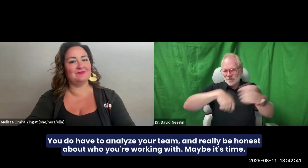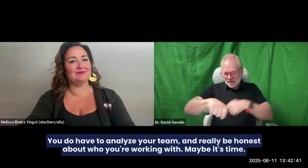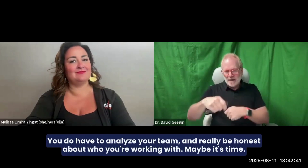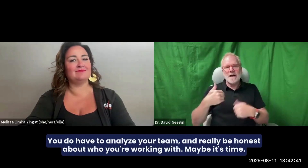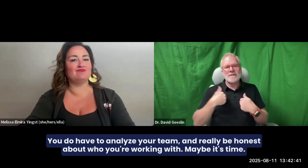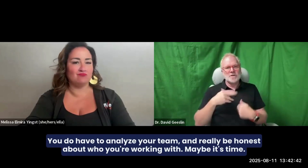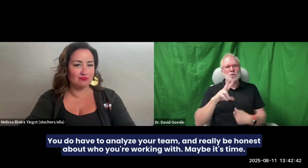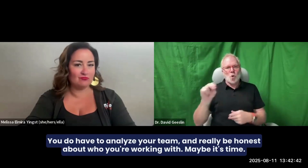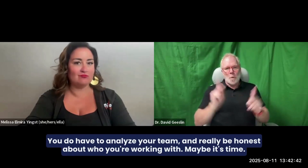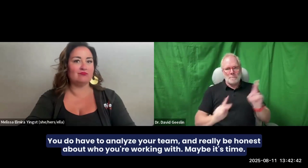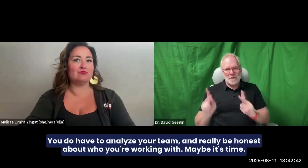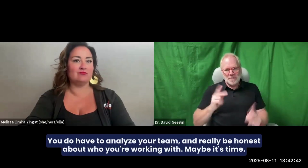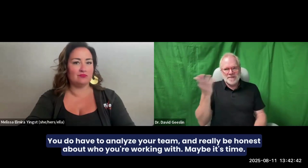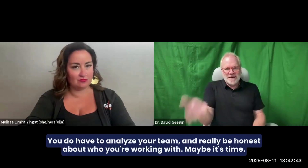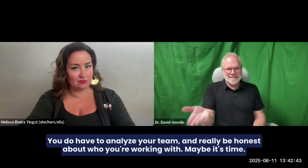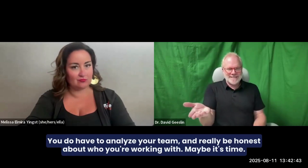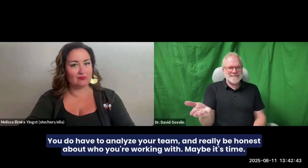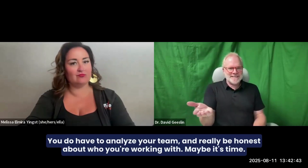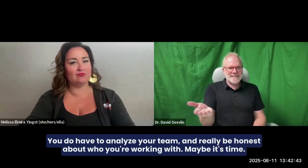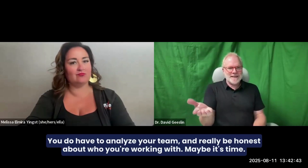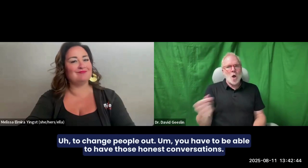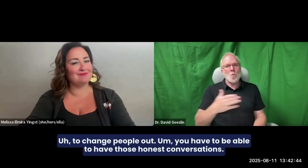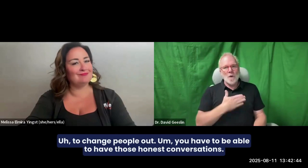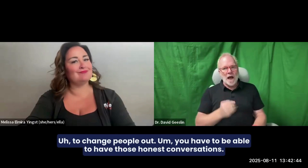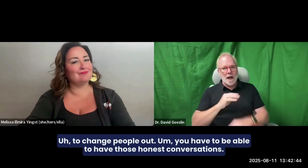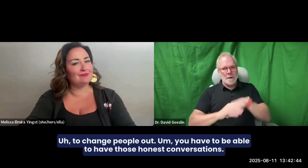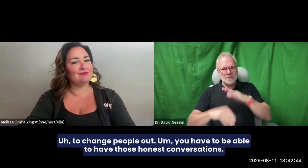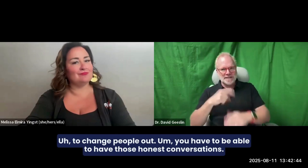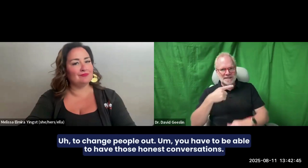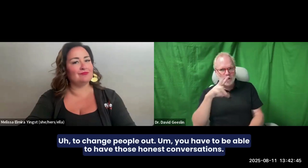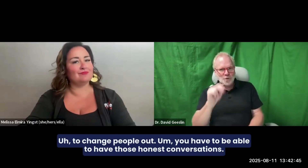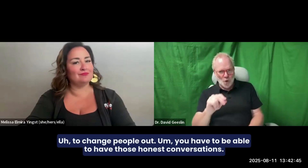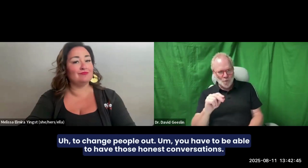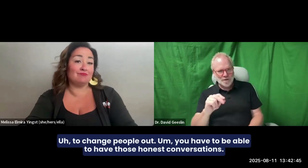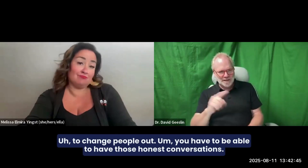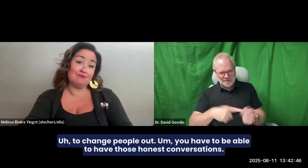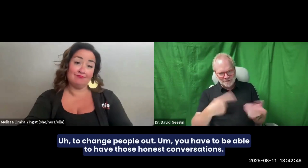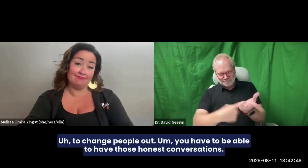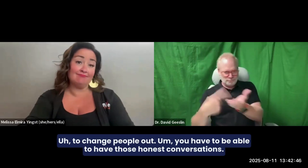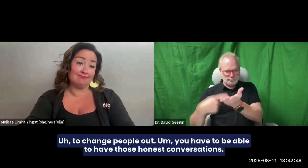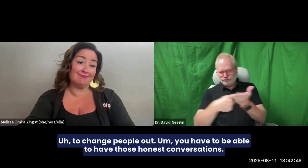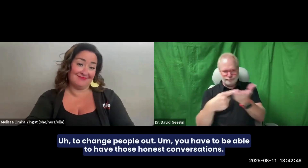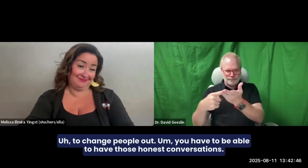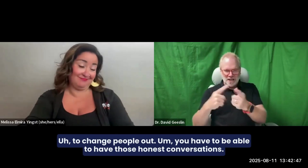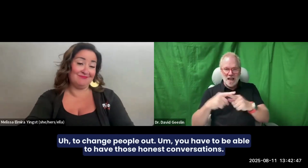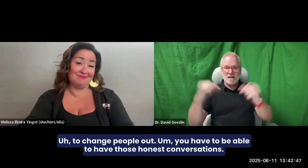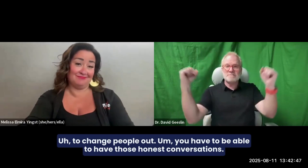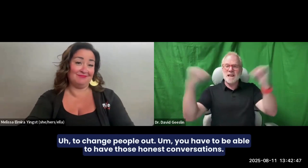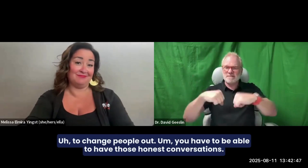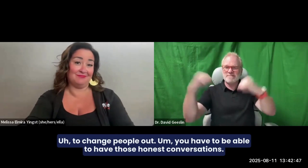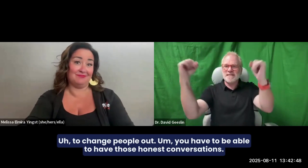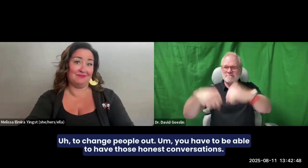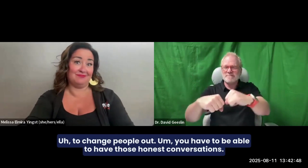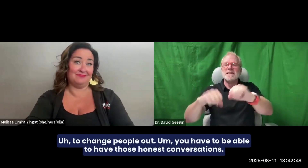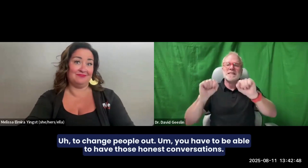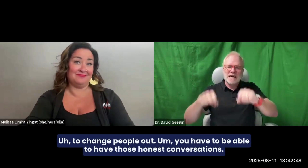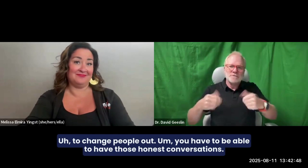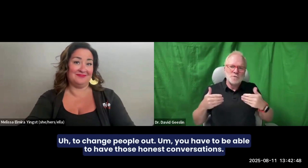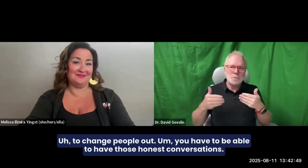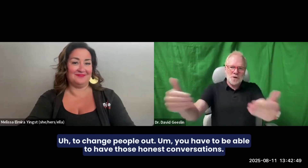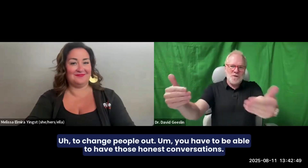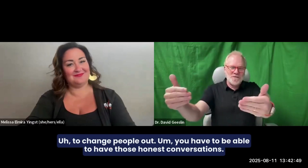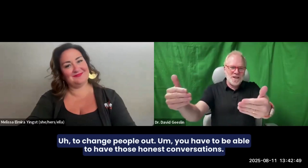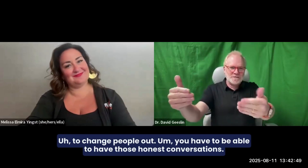and really be honest about who you're working with. Maybe it's time to change people out. You have to be able to have those